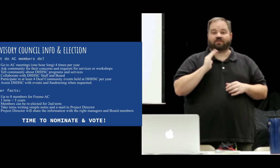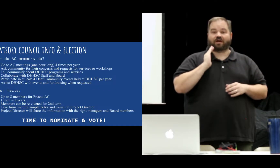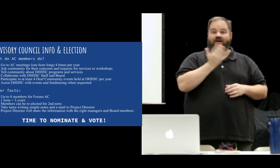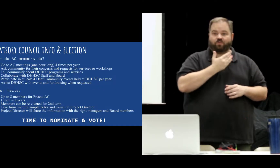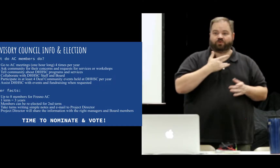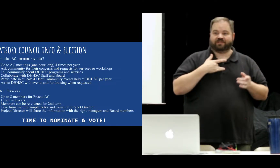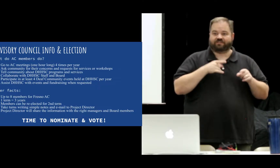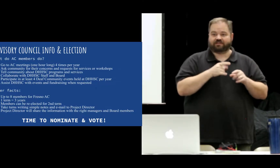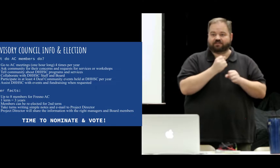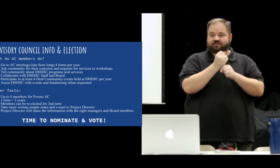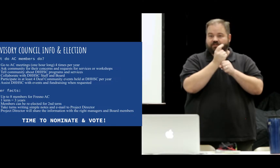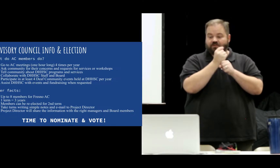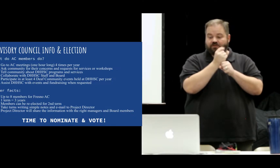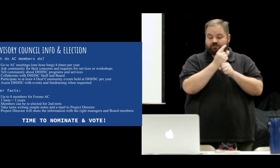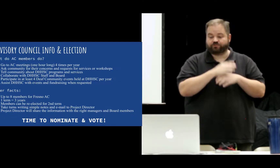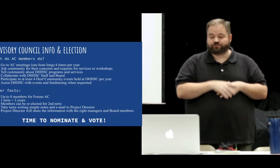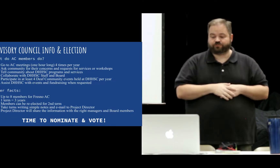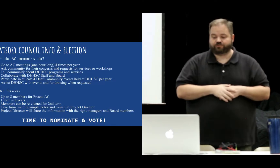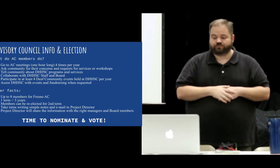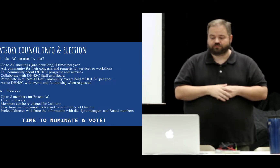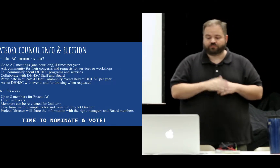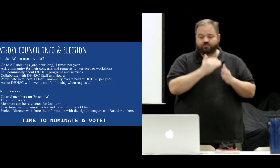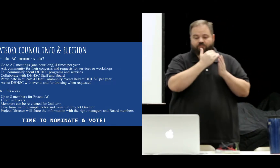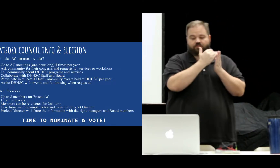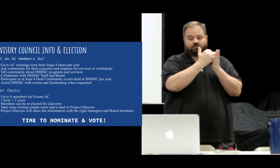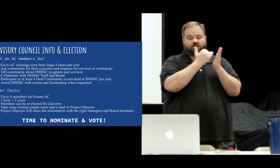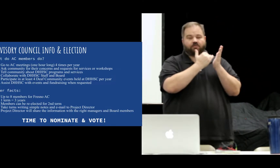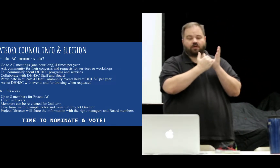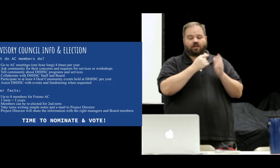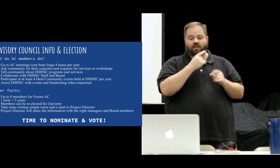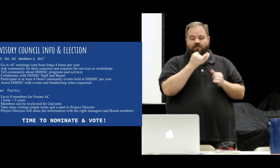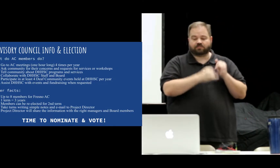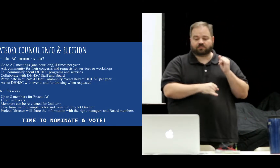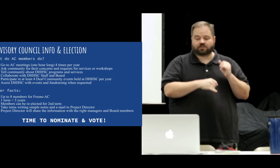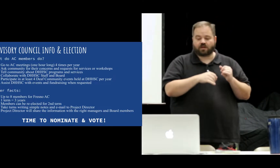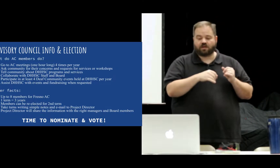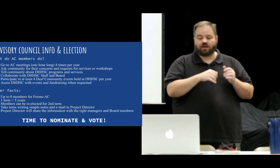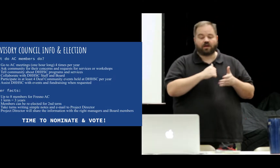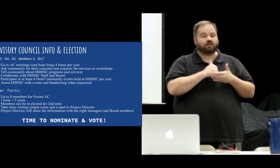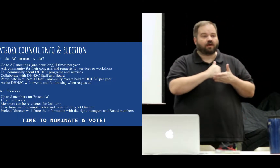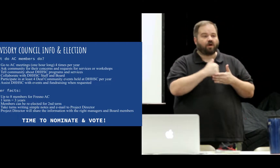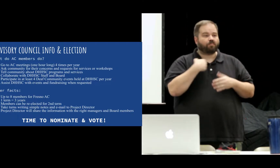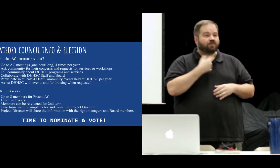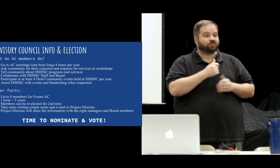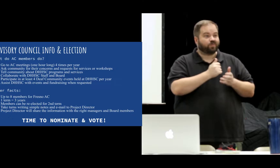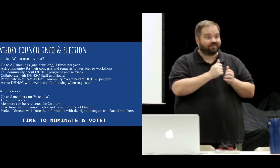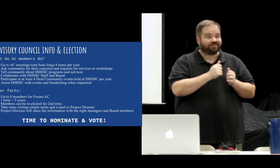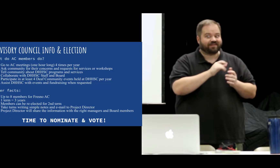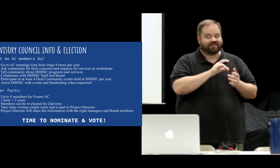Also, there is a participation of at least 4 deaf community events that are held at DHSC every year. And